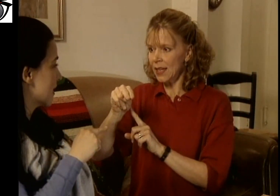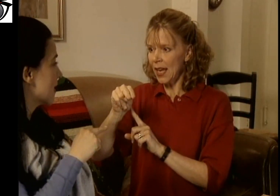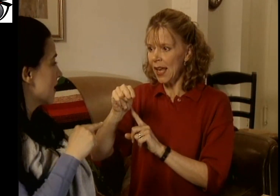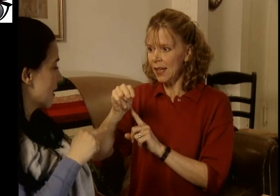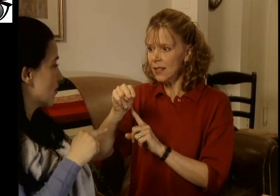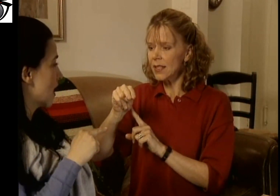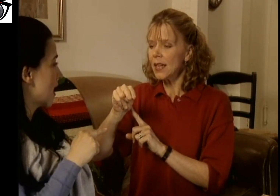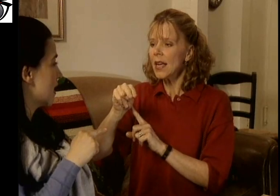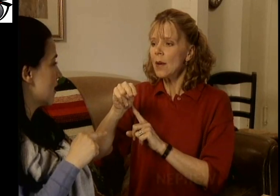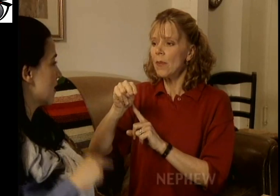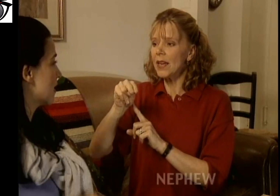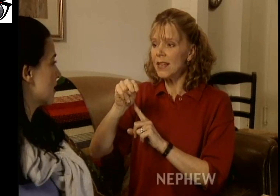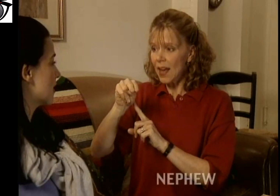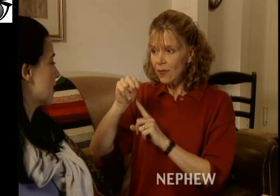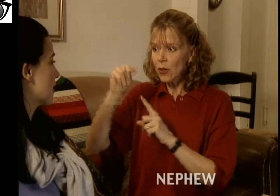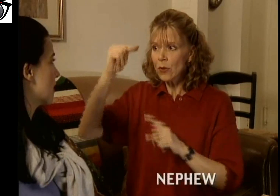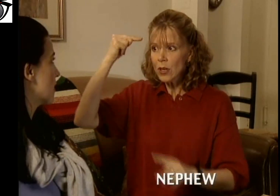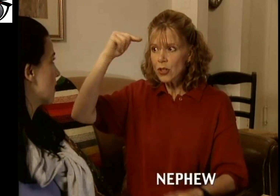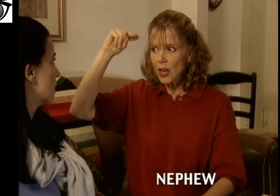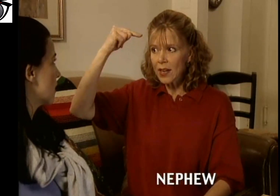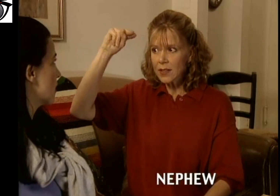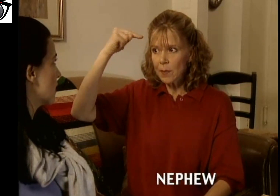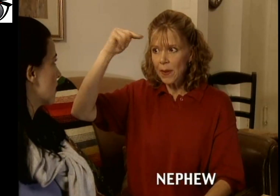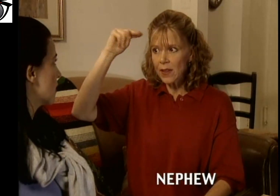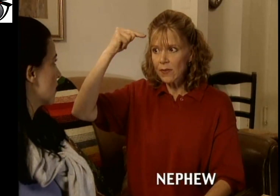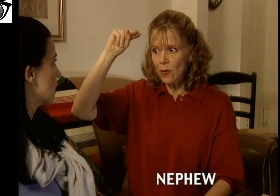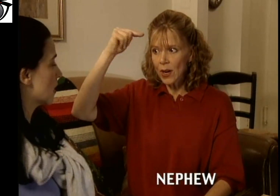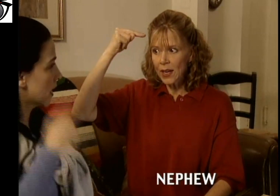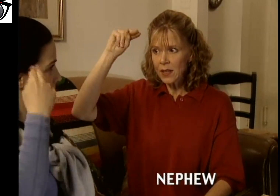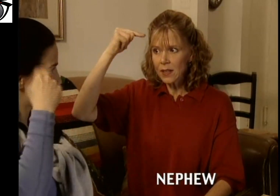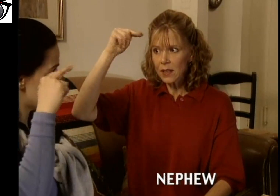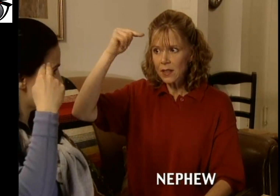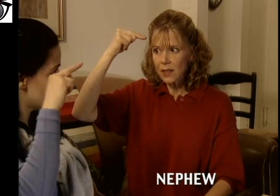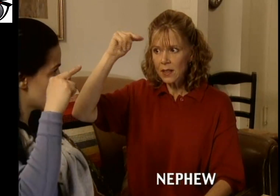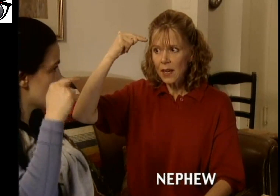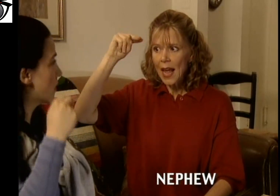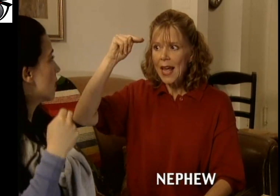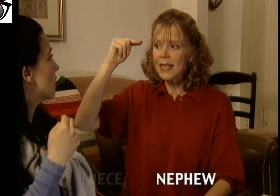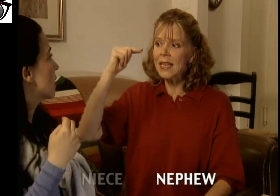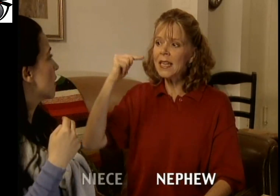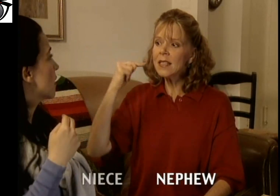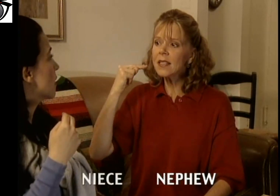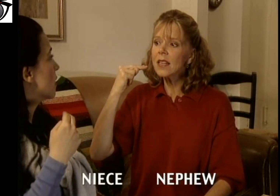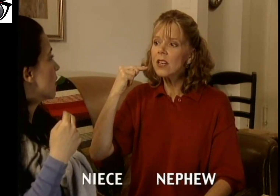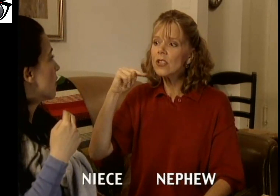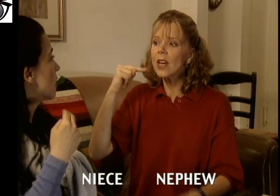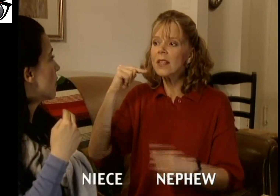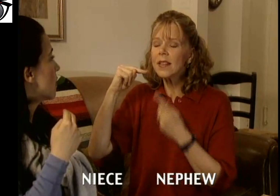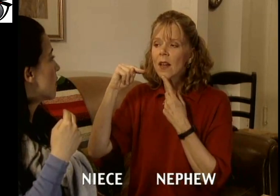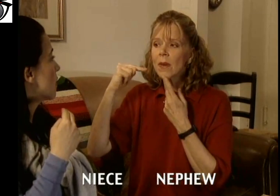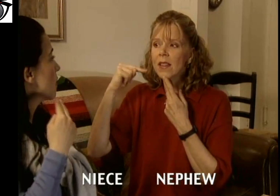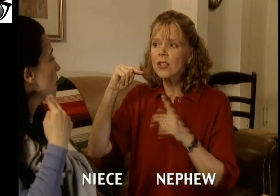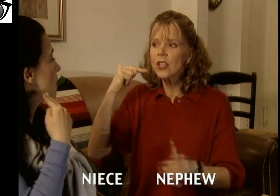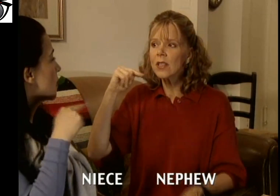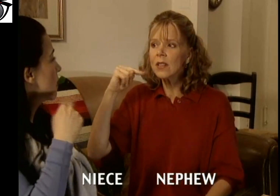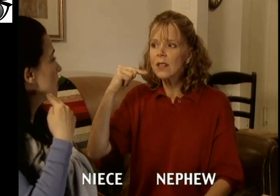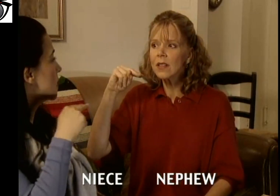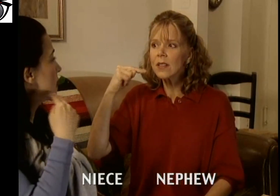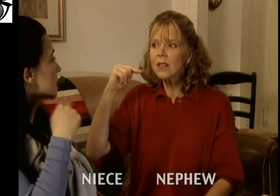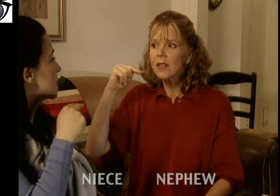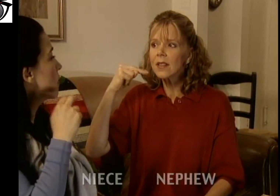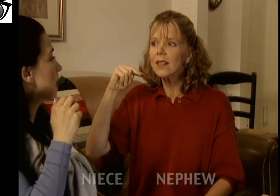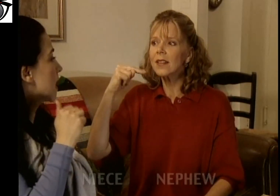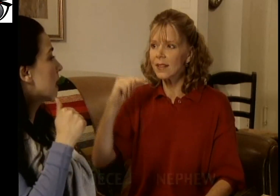with the N hand, Okay. but nephew shakes up by the forehead, Nephew, and niece shakes down by the